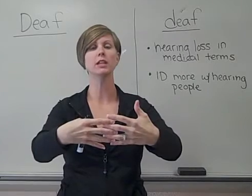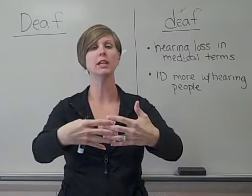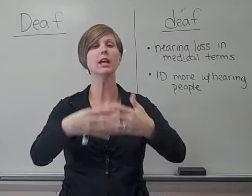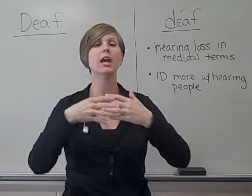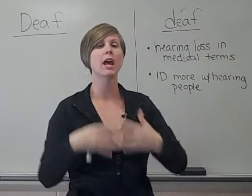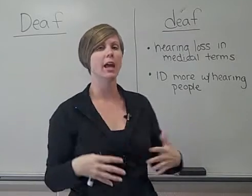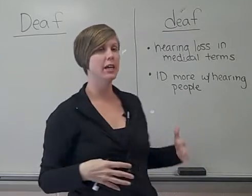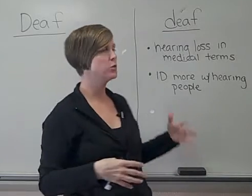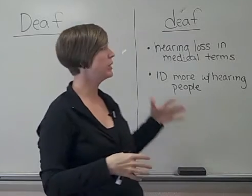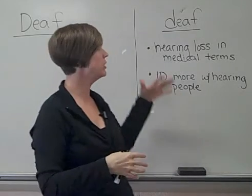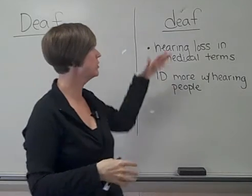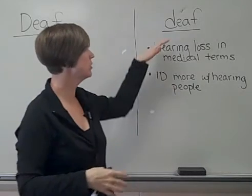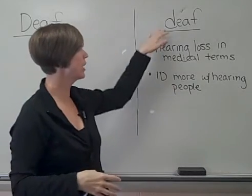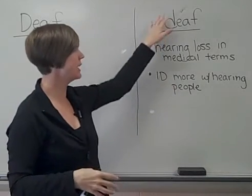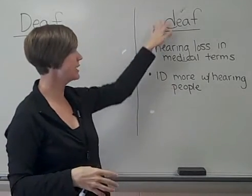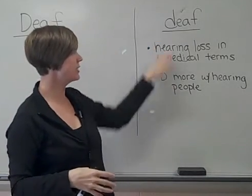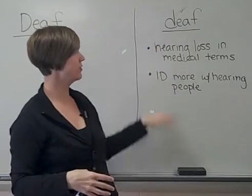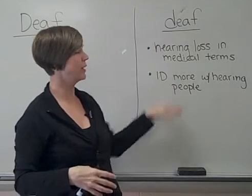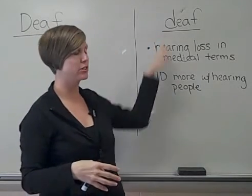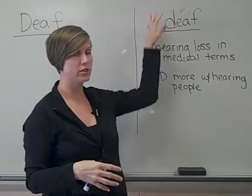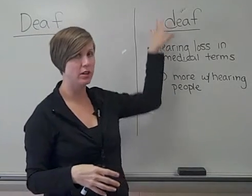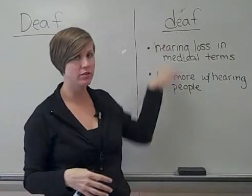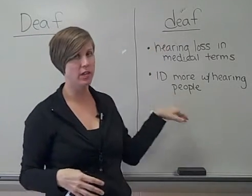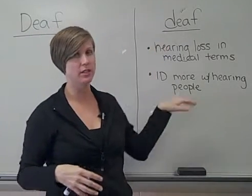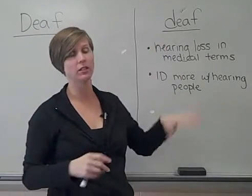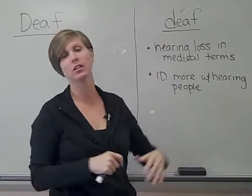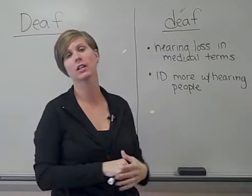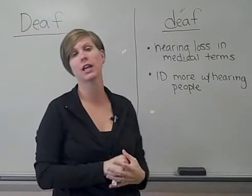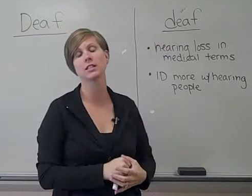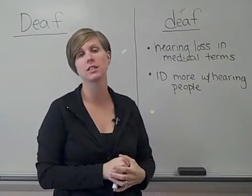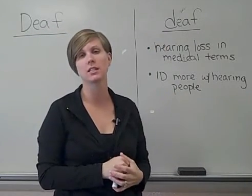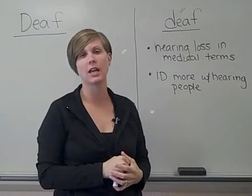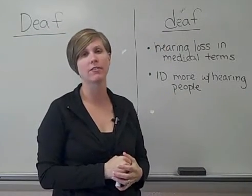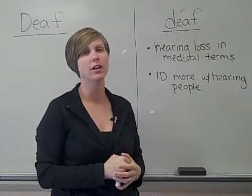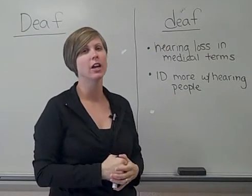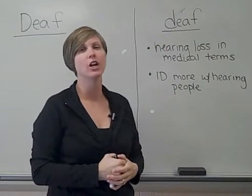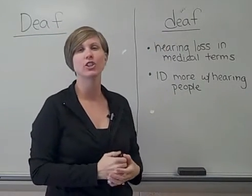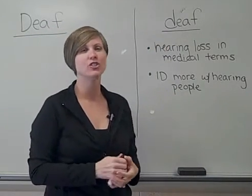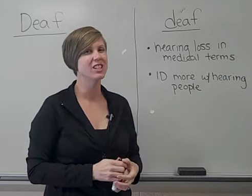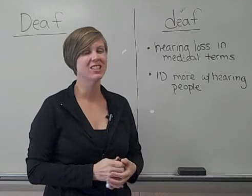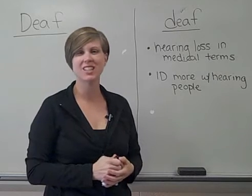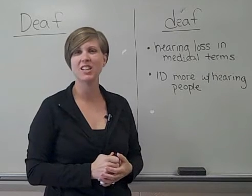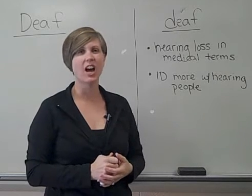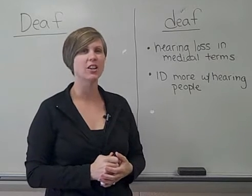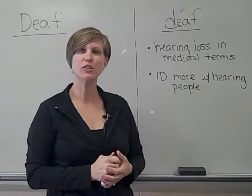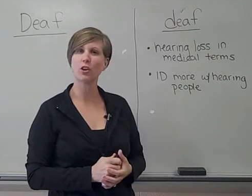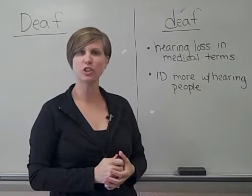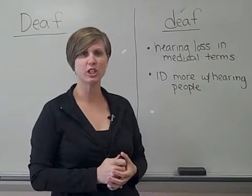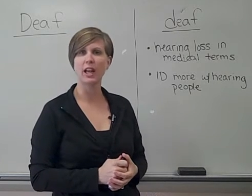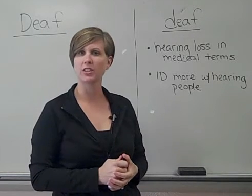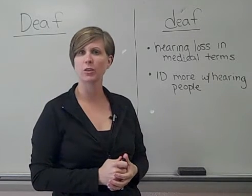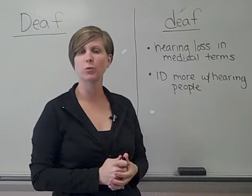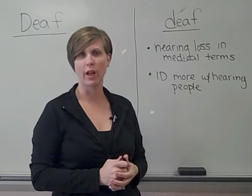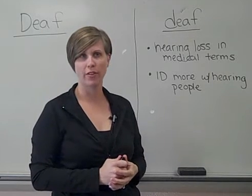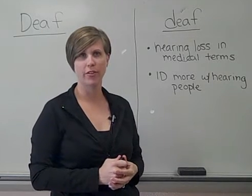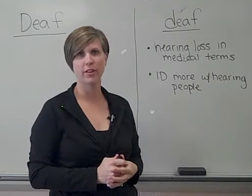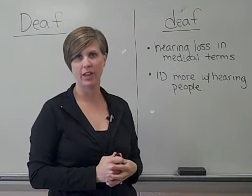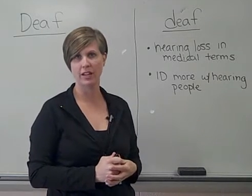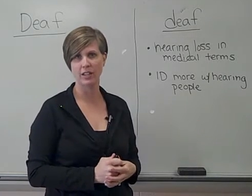community. And when you identify yourselves as a lowercase d deaf, you tend to not associate with that